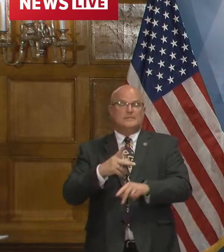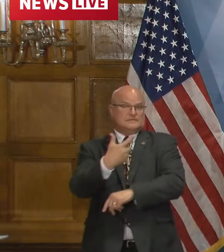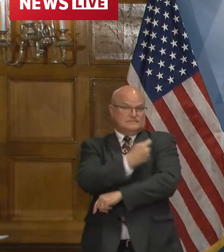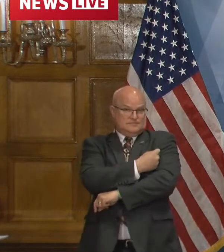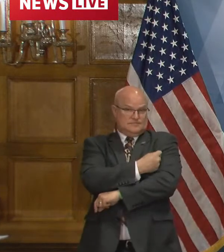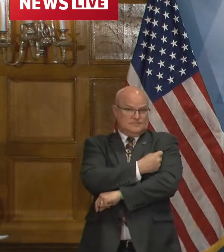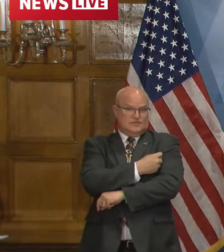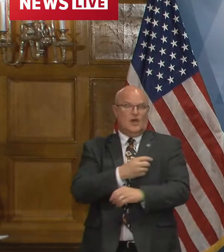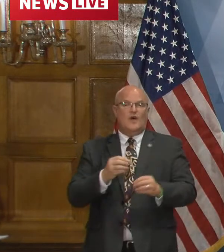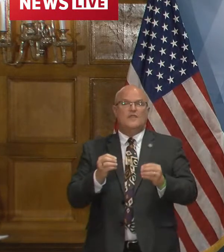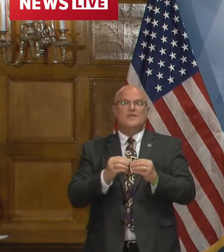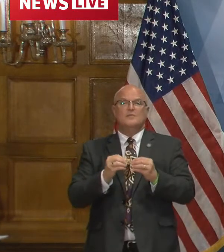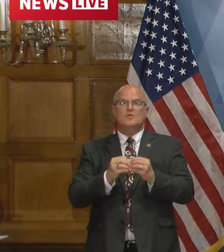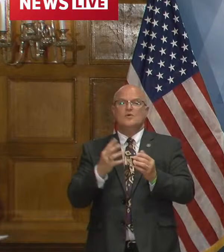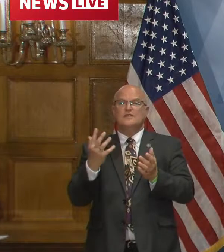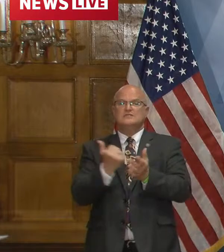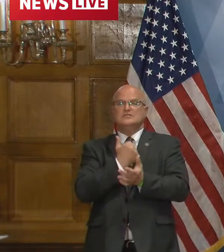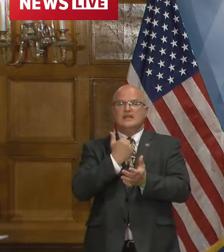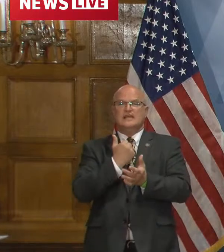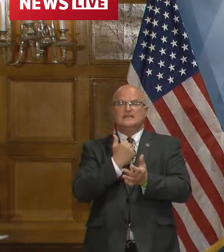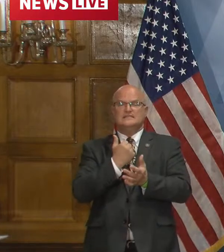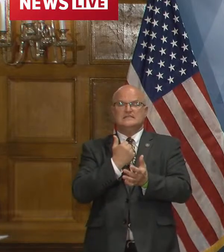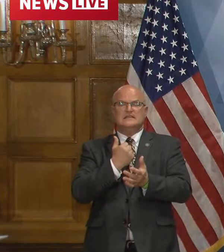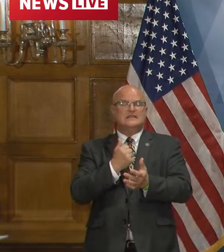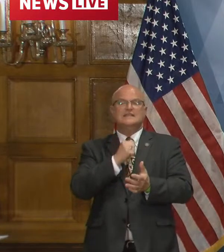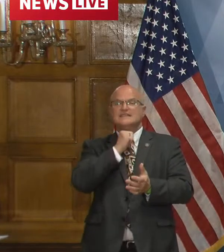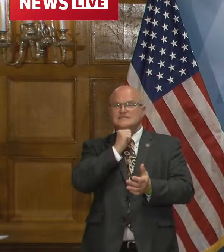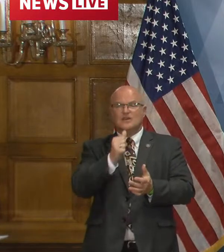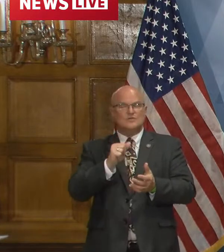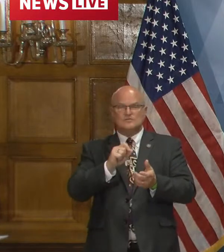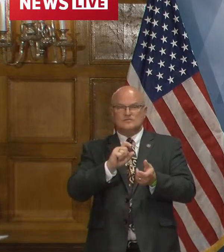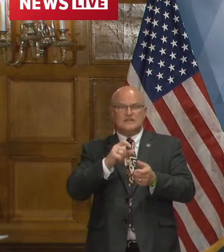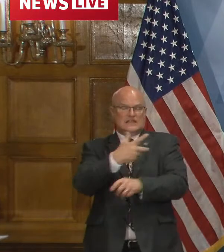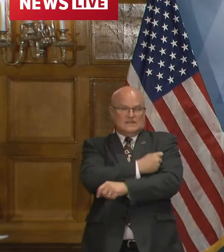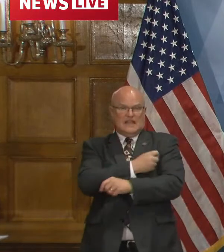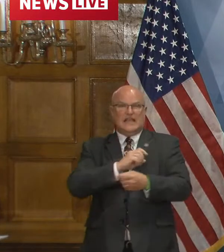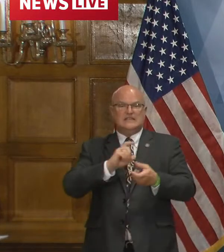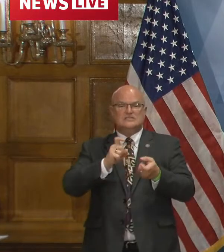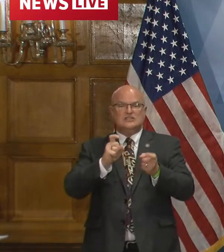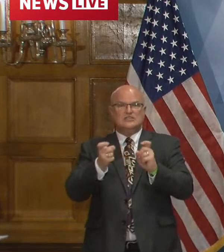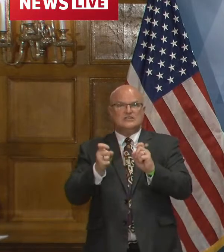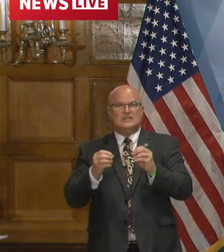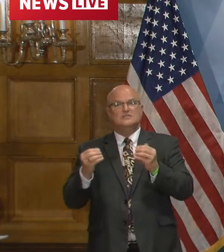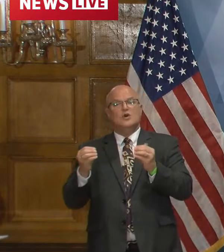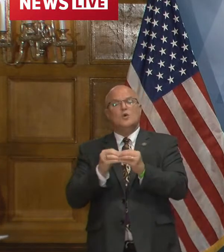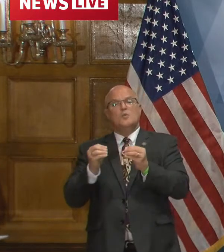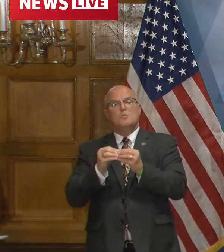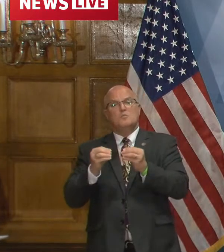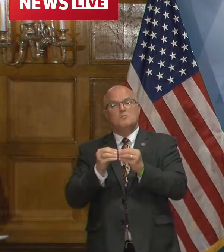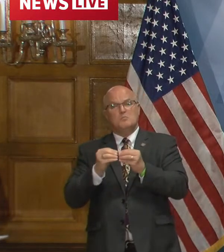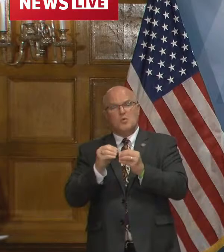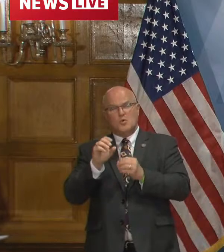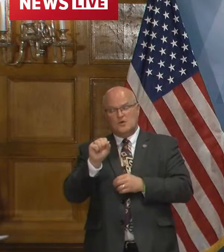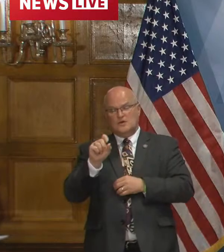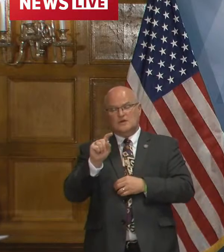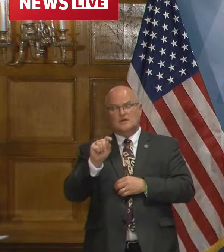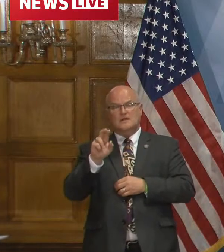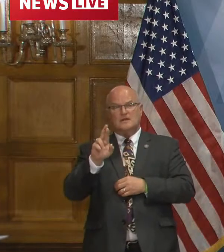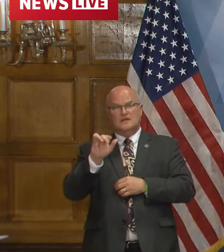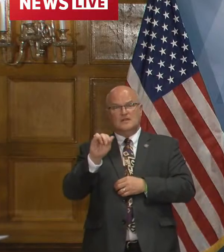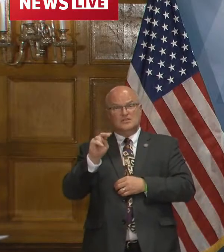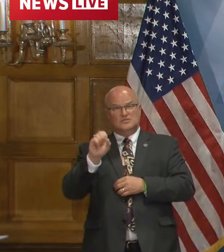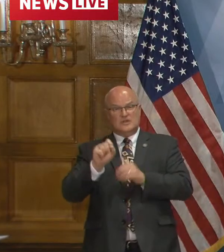unimmunized, the more there is a chance for this virus to spread and to continue to mutate. So we could see newer variants if we have large